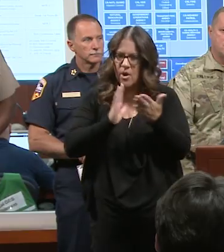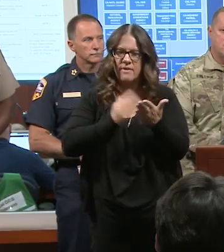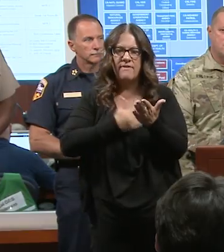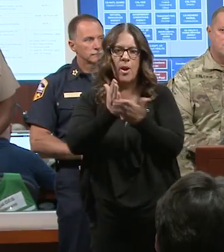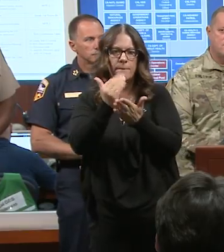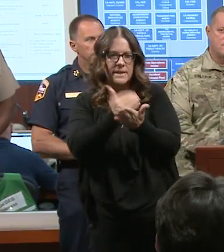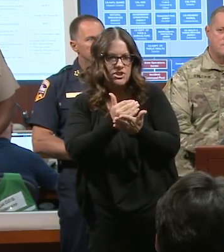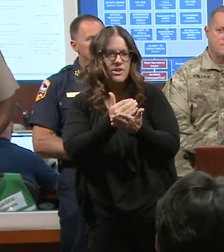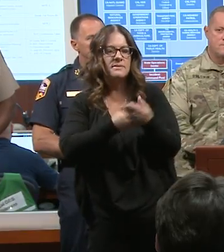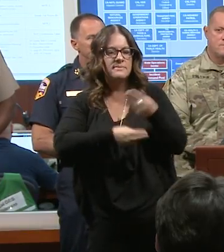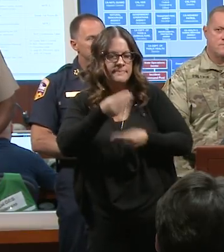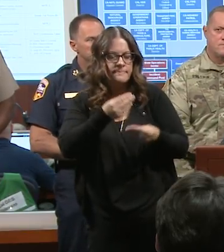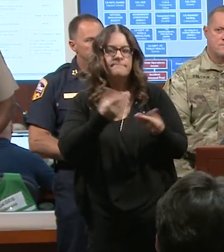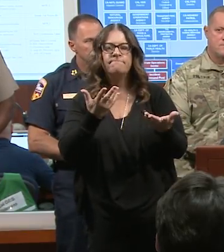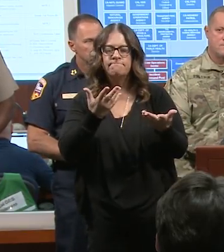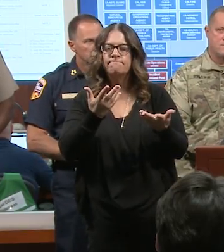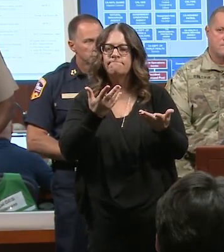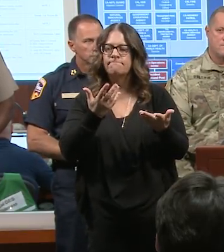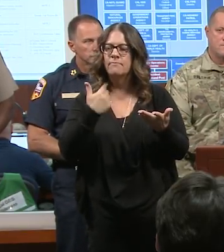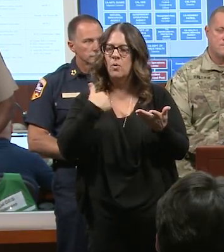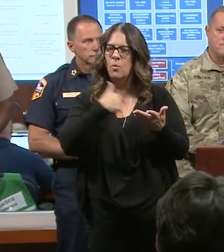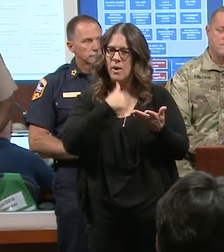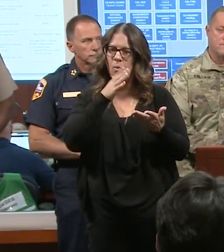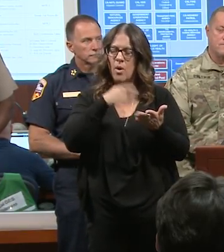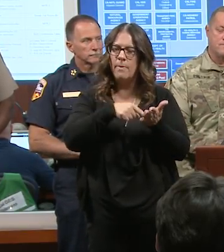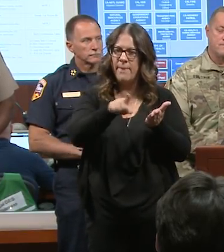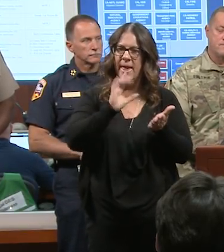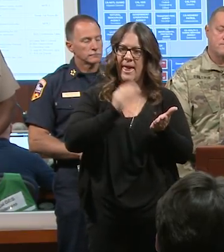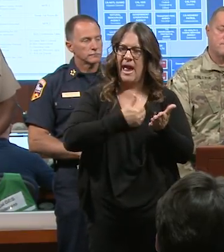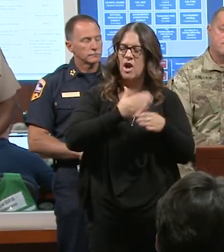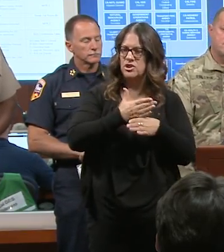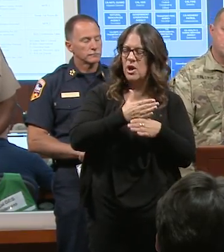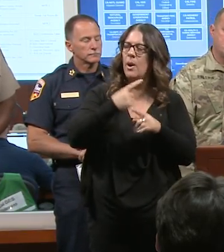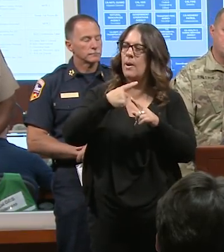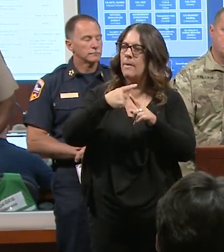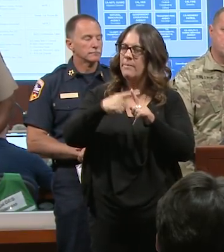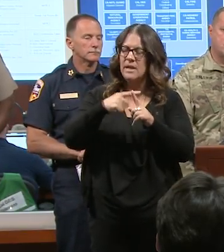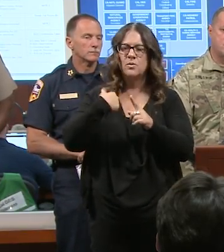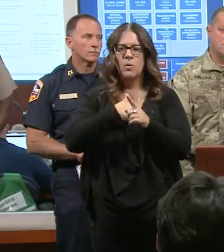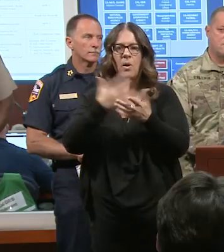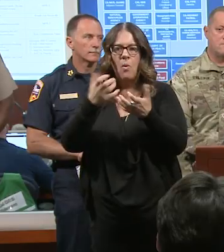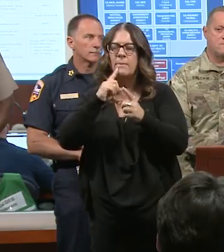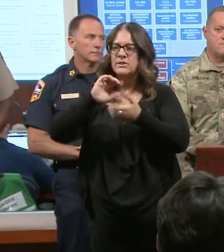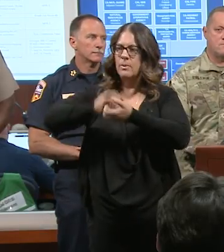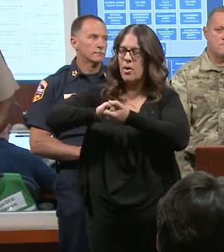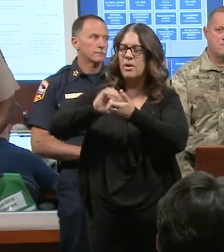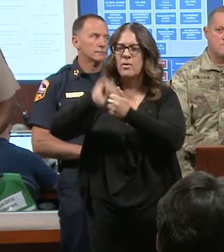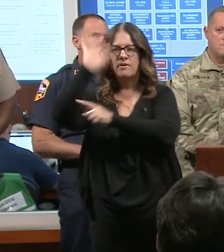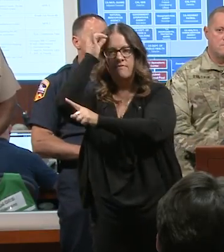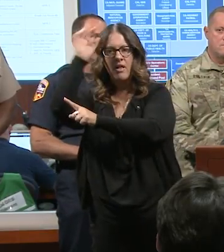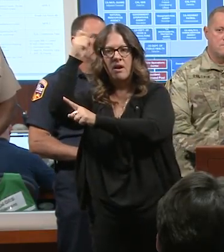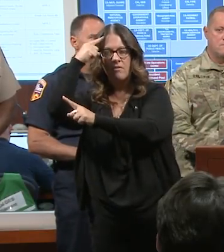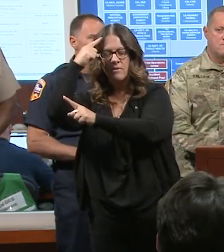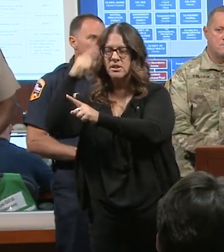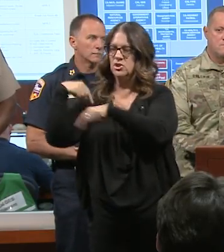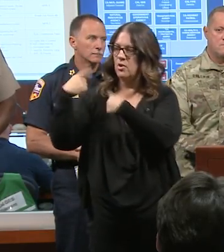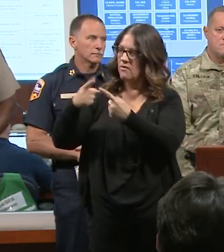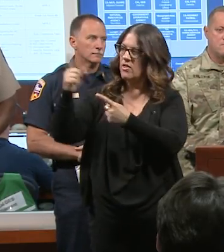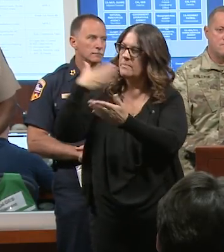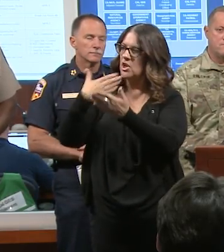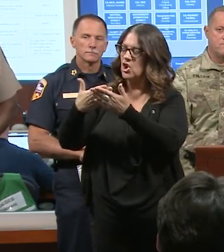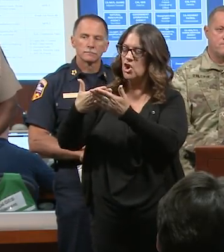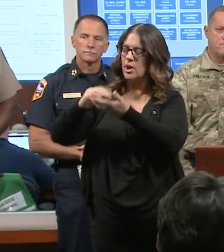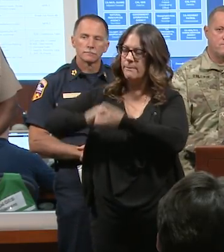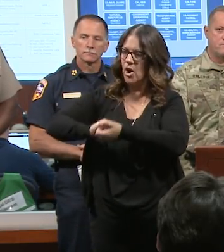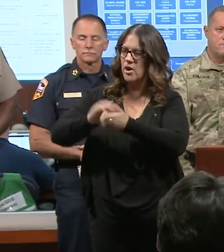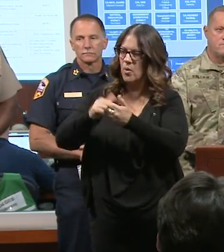have, we can pay our share, but we want to make sure the federal government is a good partner. And so far, I think they've been a very good partner.